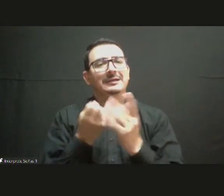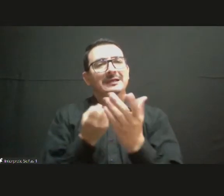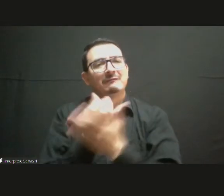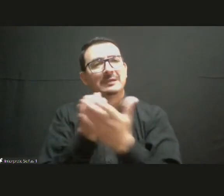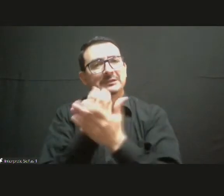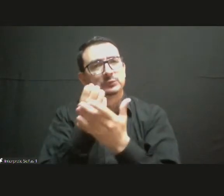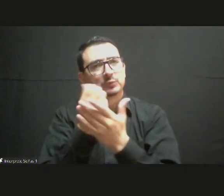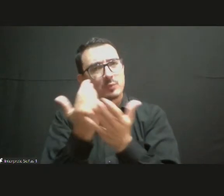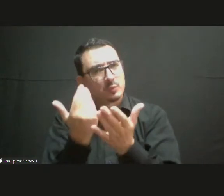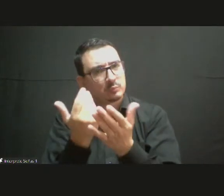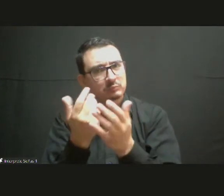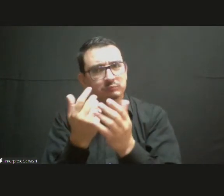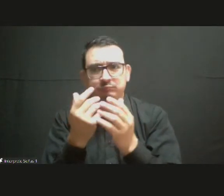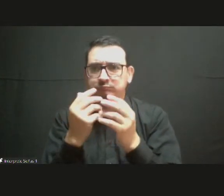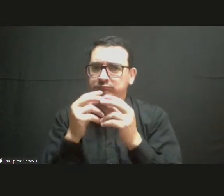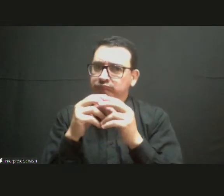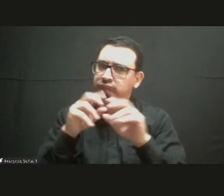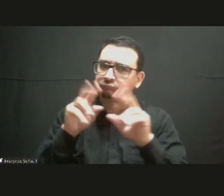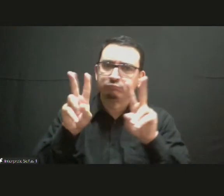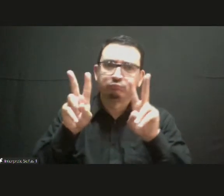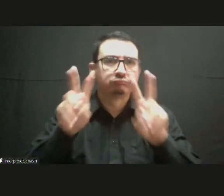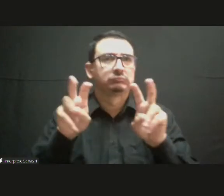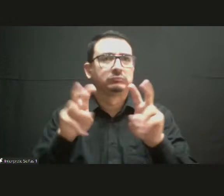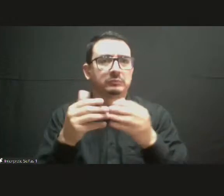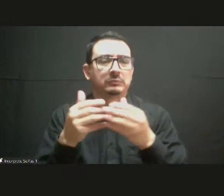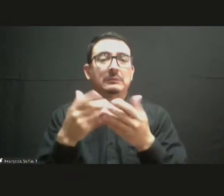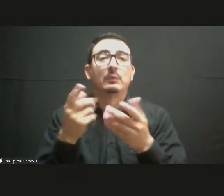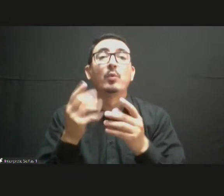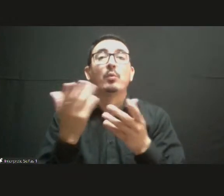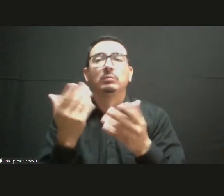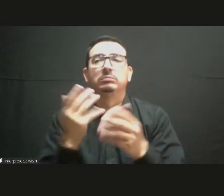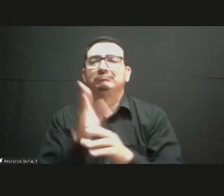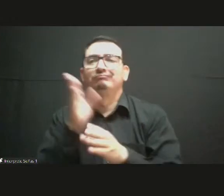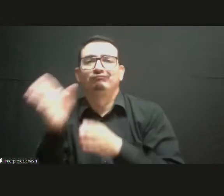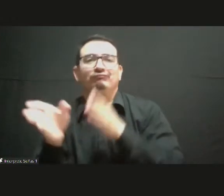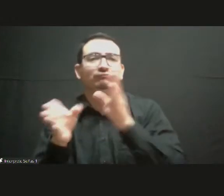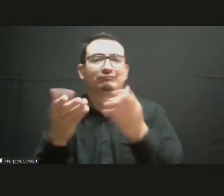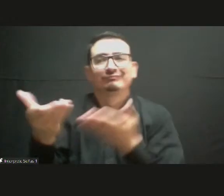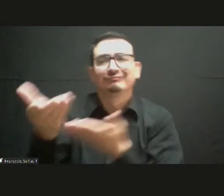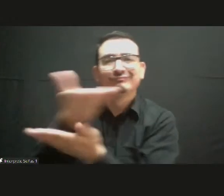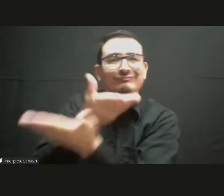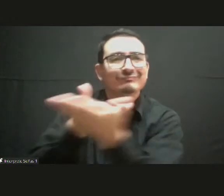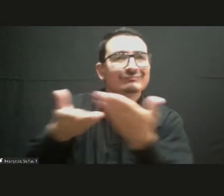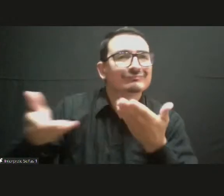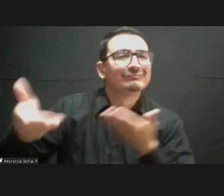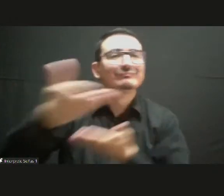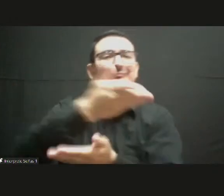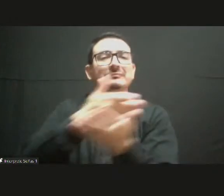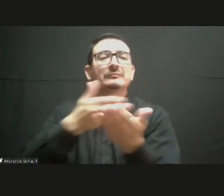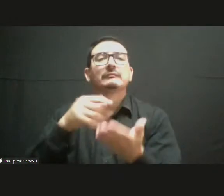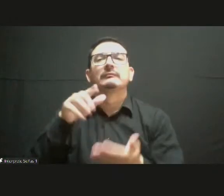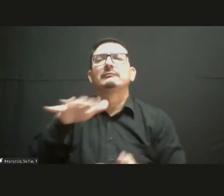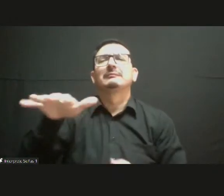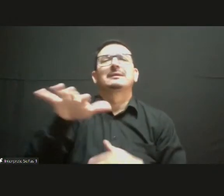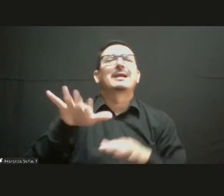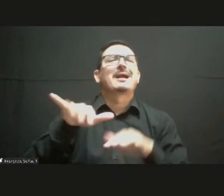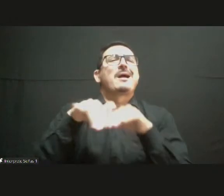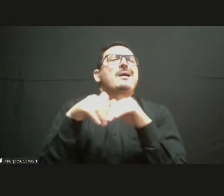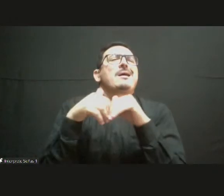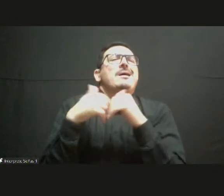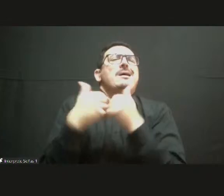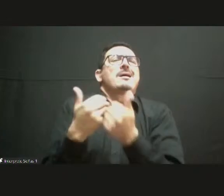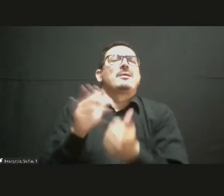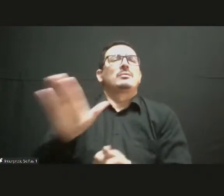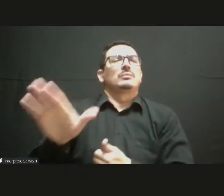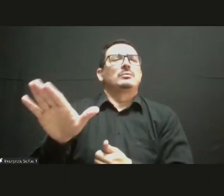state of performance. Of vital importance to the recovery process is the